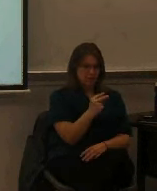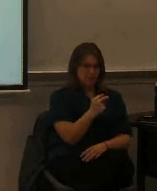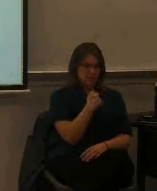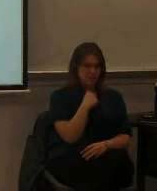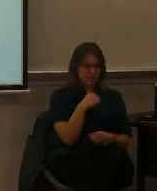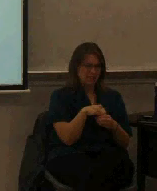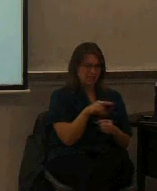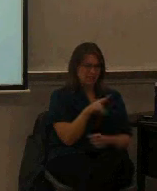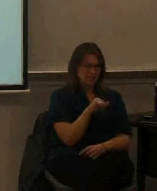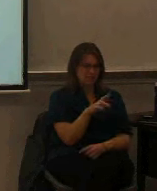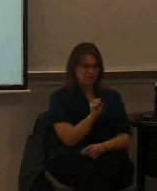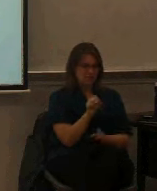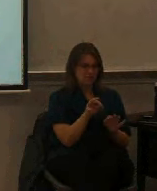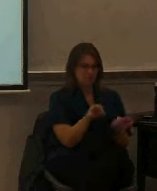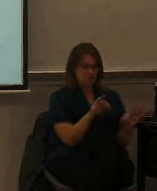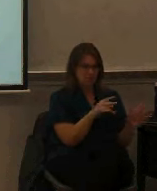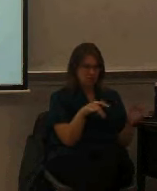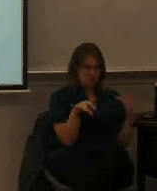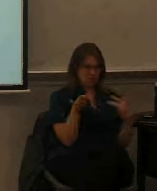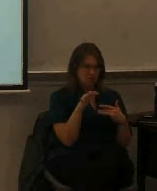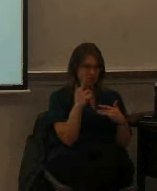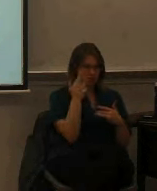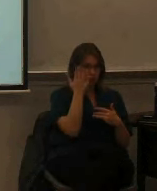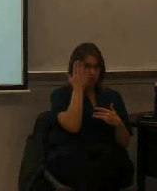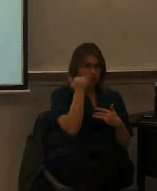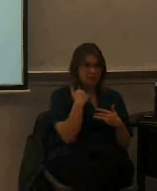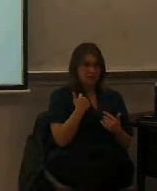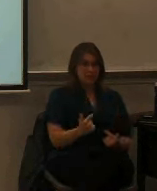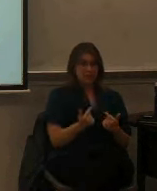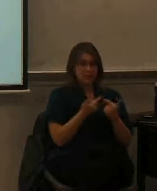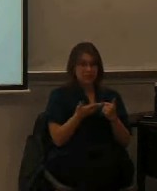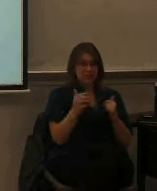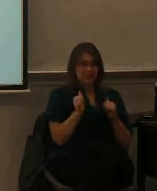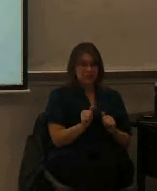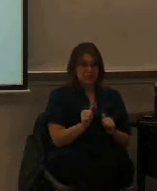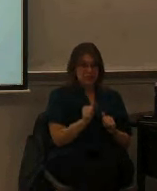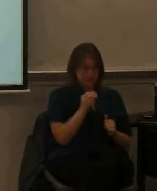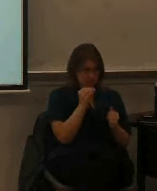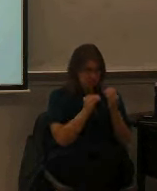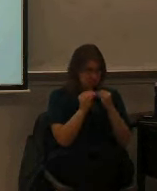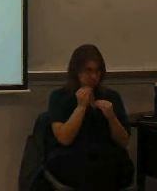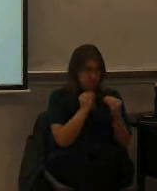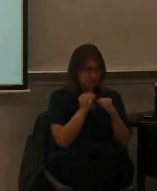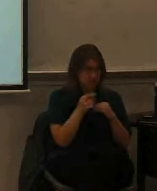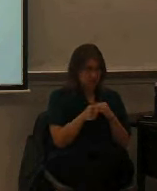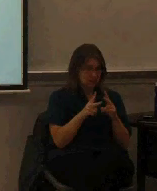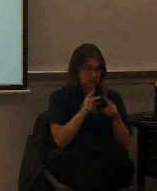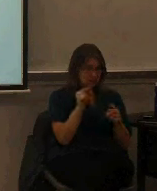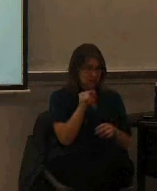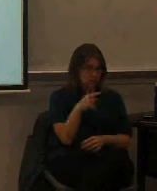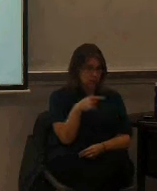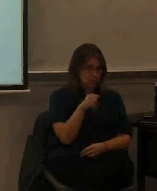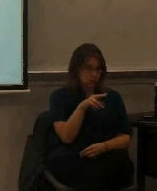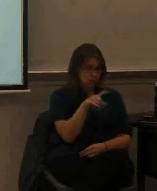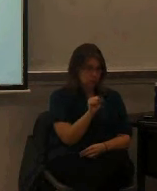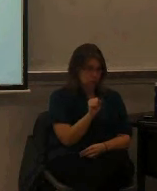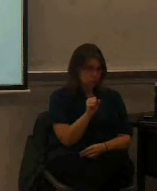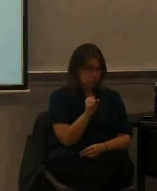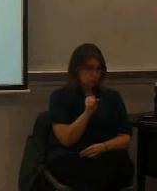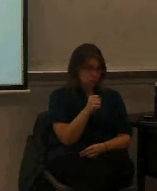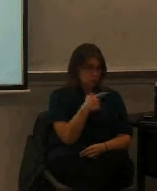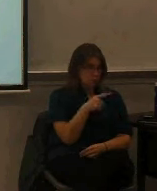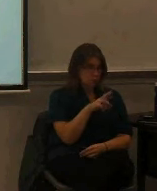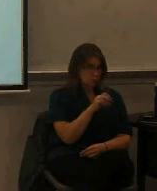viruses that are floating around? And the reason is that there are actually organisms that can eat and engulf these very small particles, the